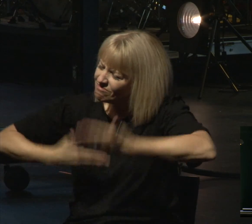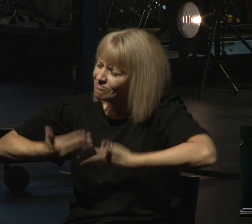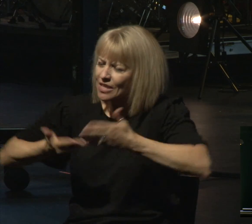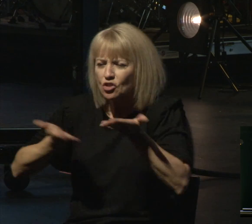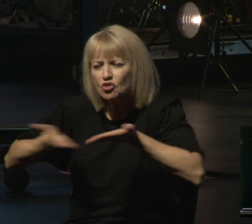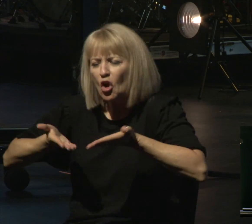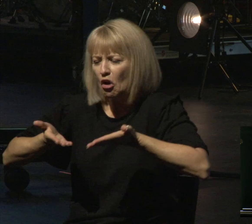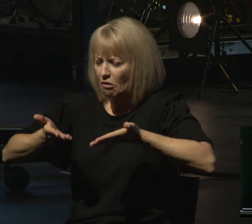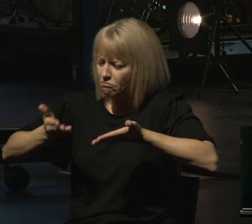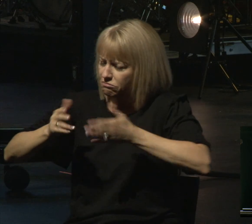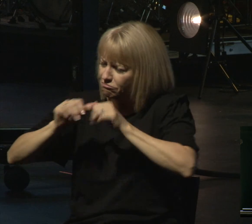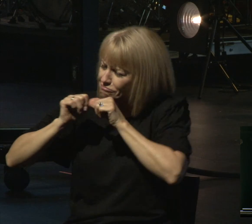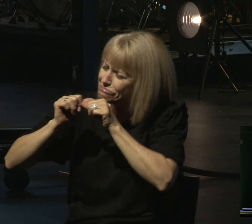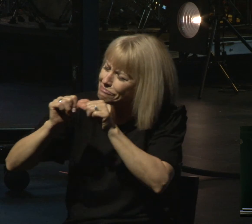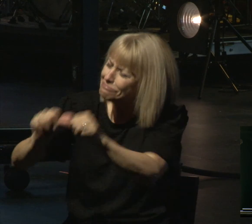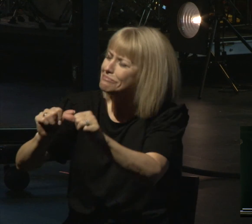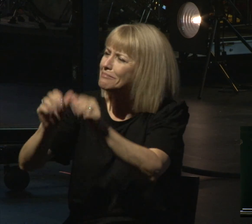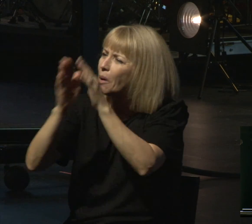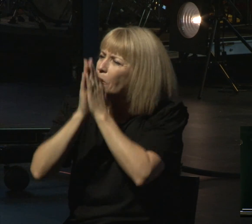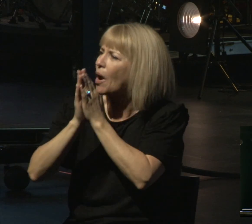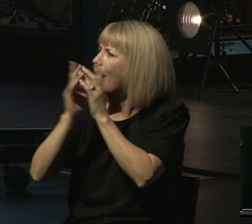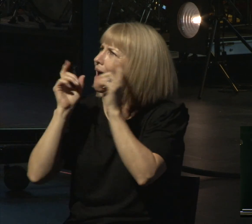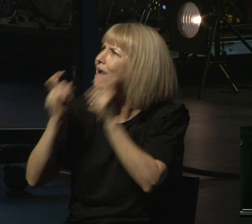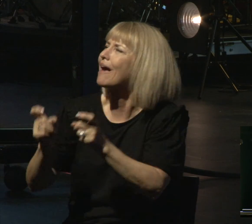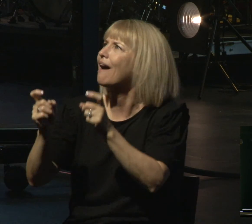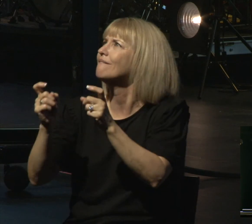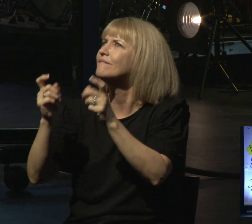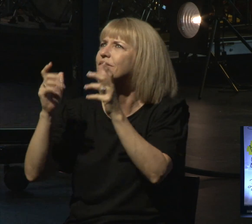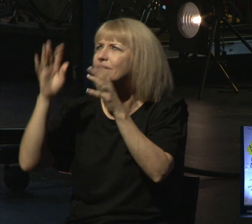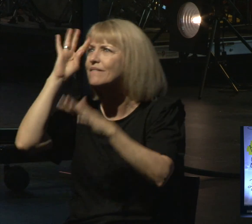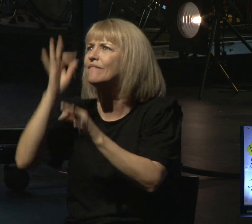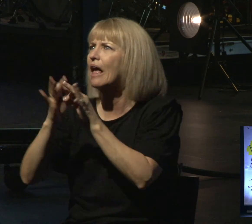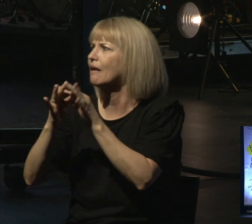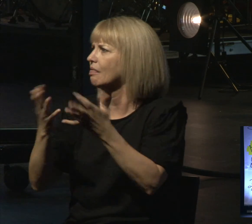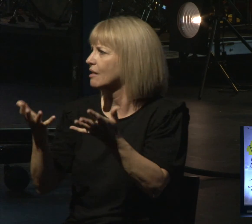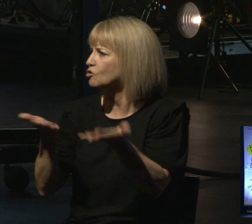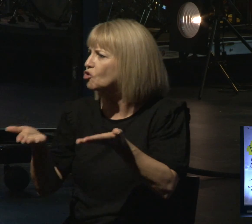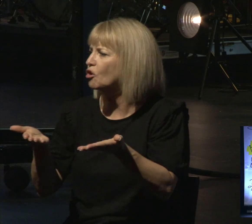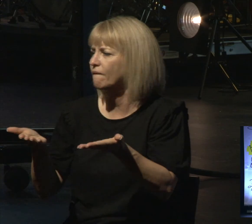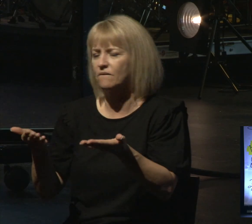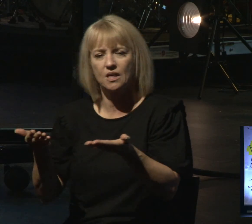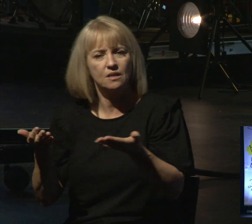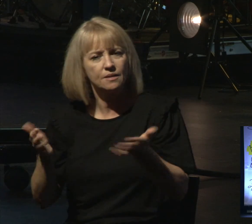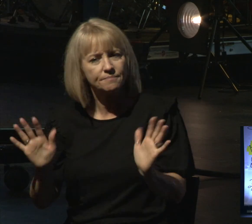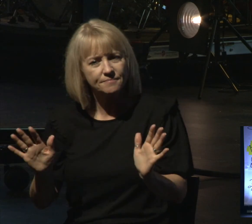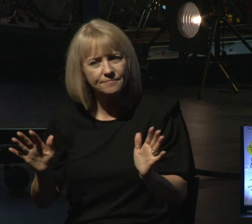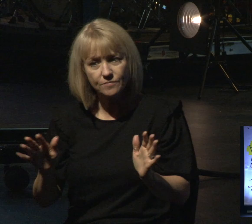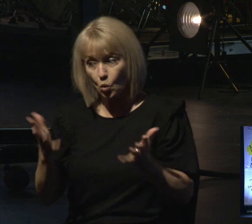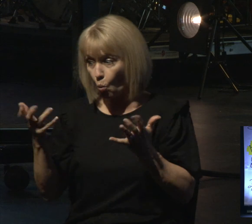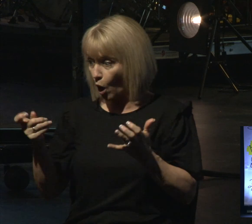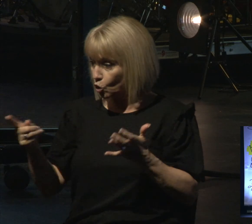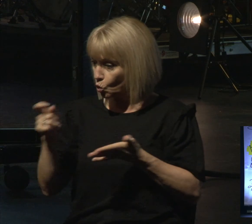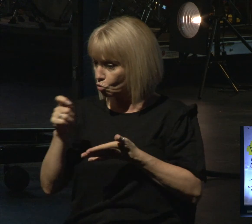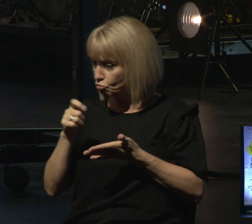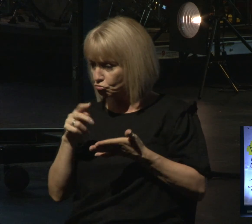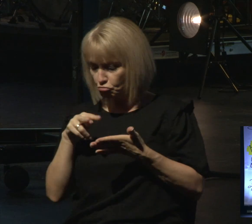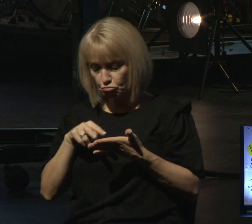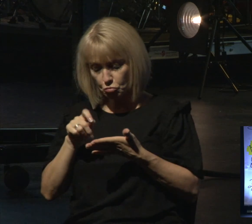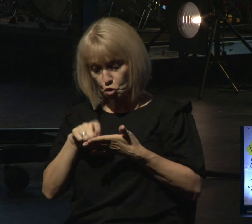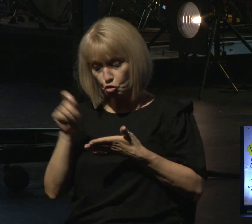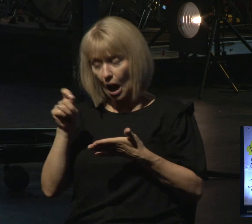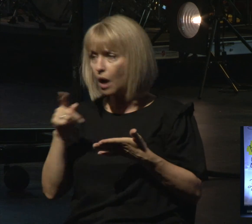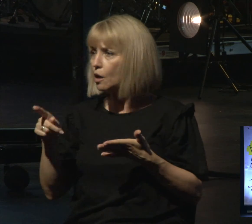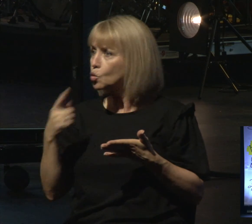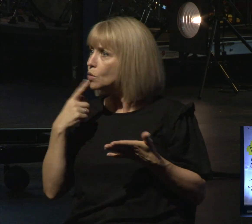continually giving to what could be in the future. So on that card, what I'm going to ask you to do is check a box in each one of these. Or maybe you're like,